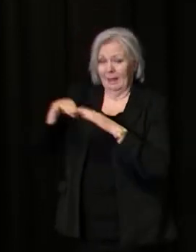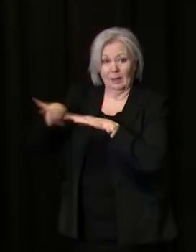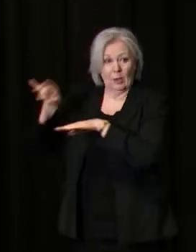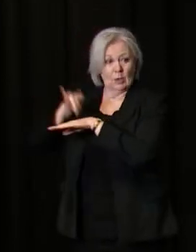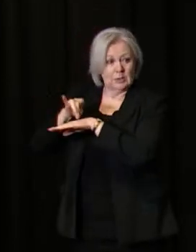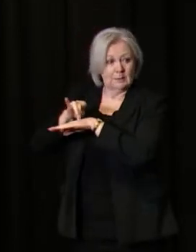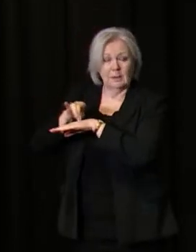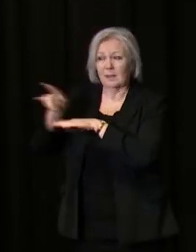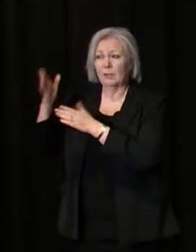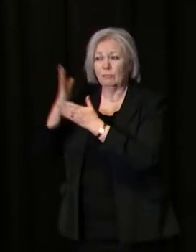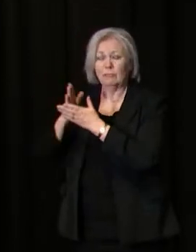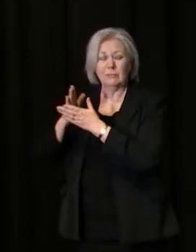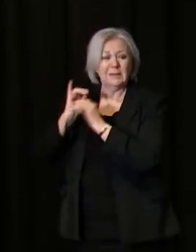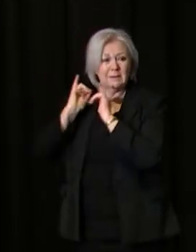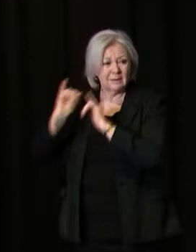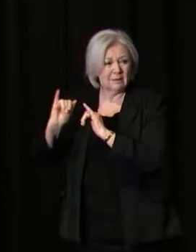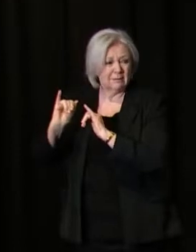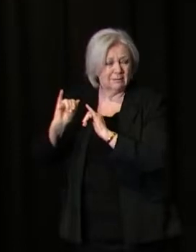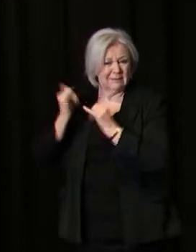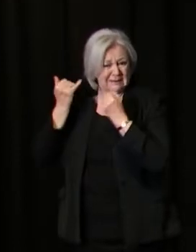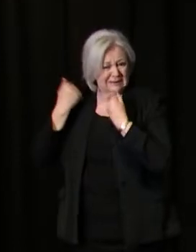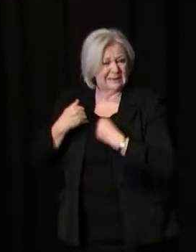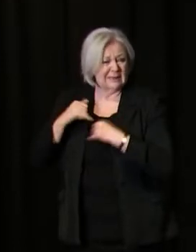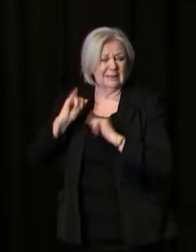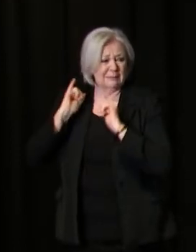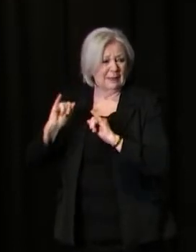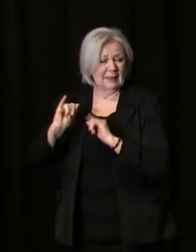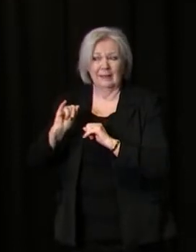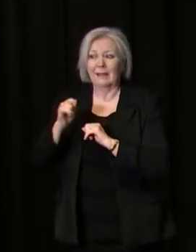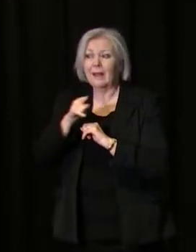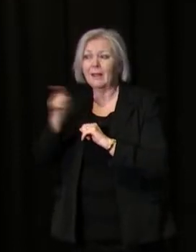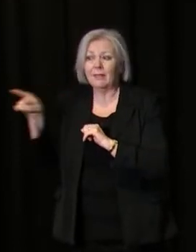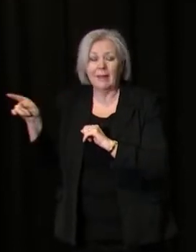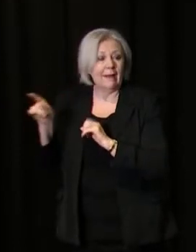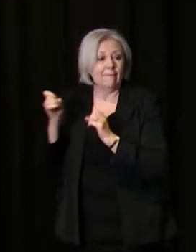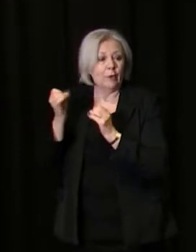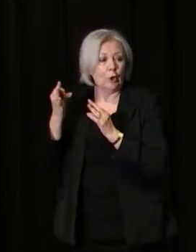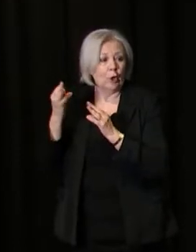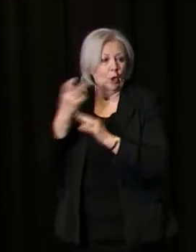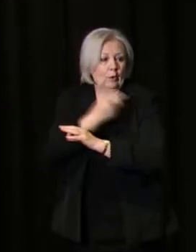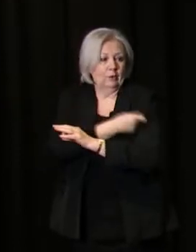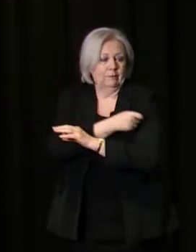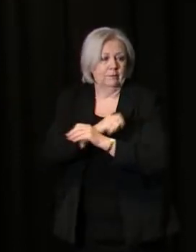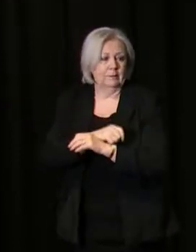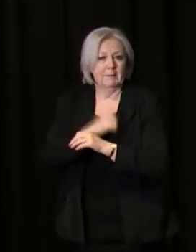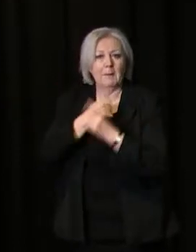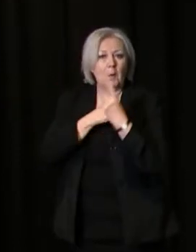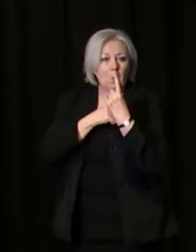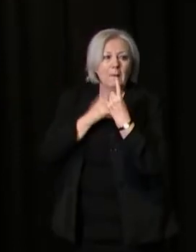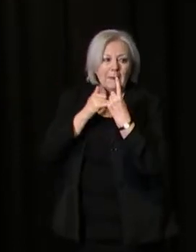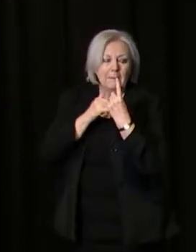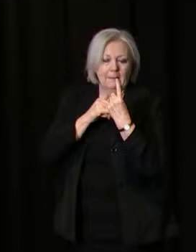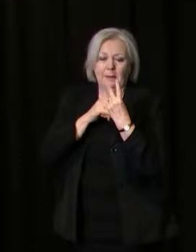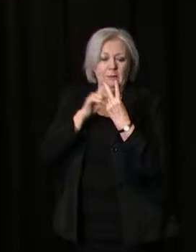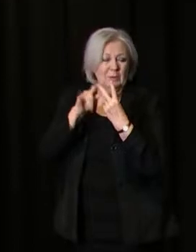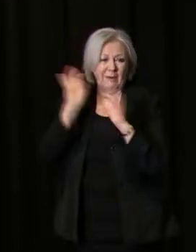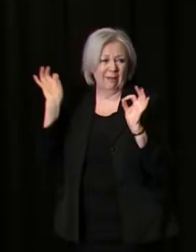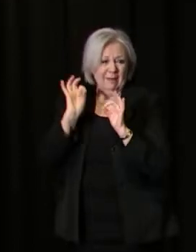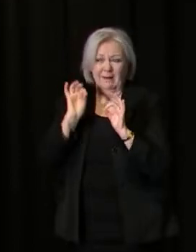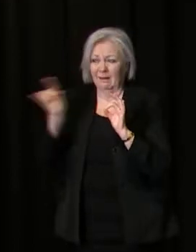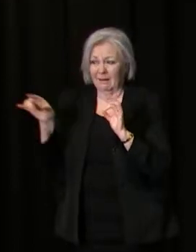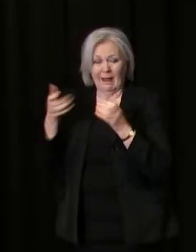are really, really ill have not had one and two doses. They're not fully protected.